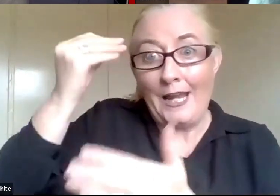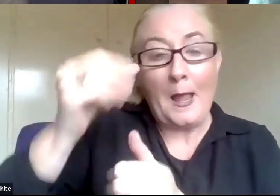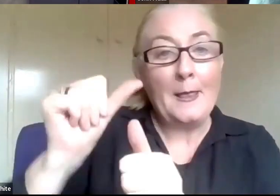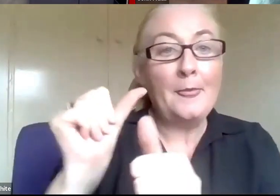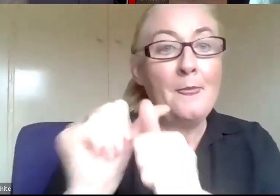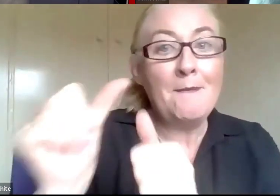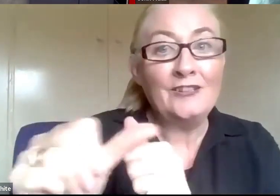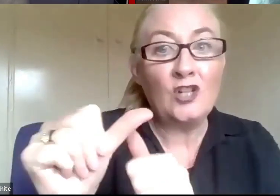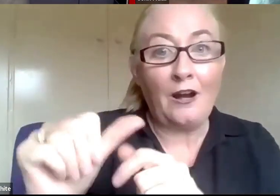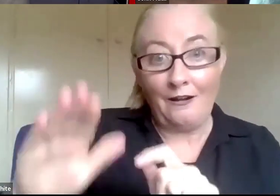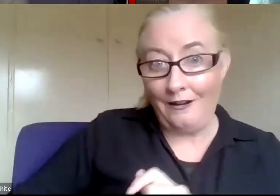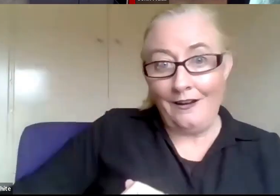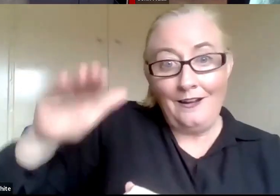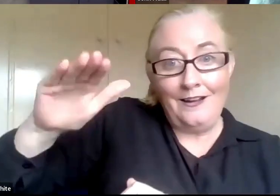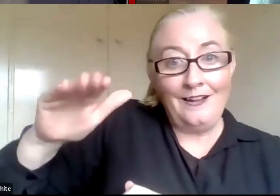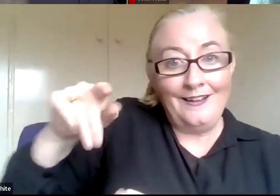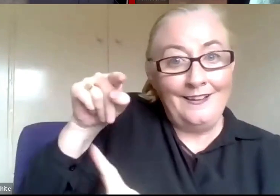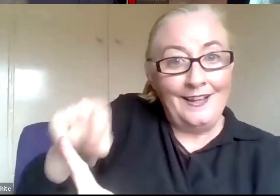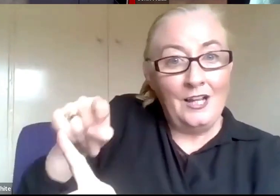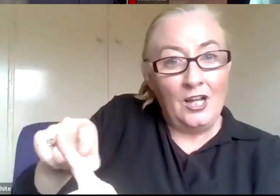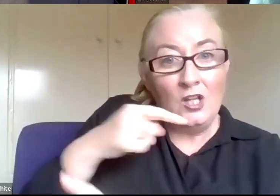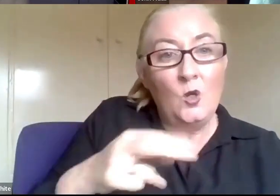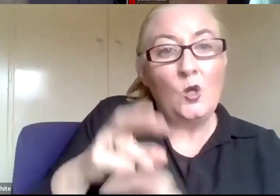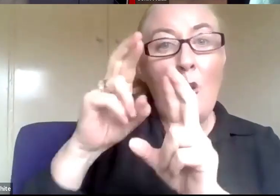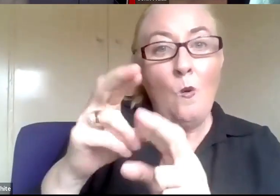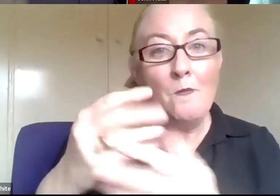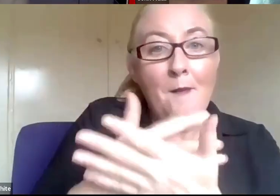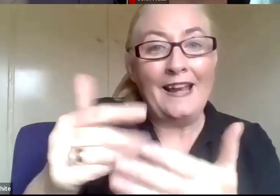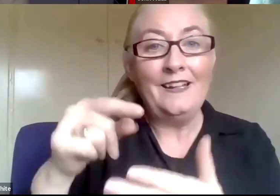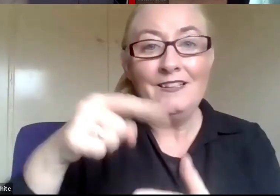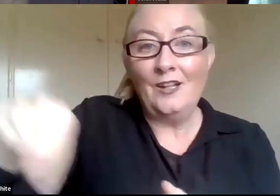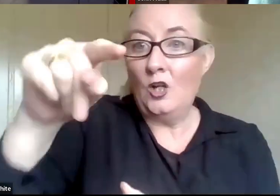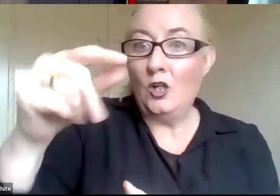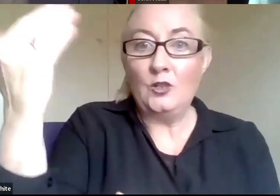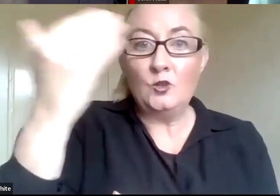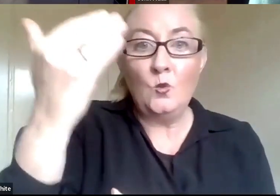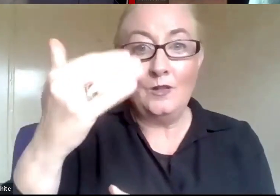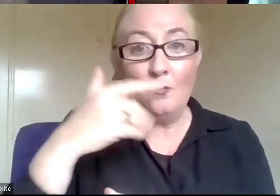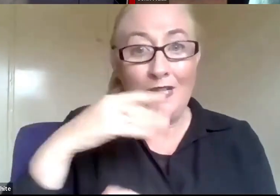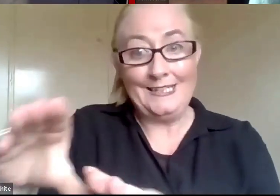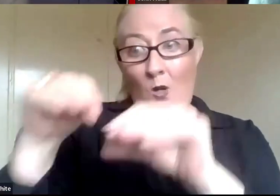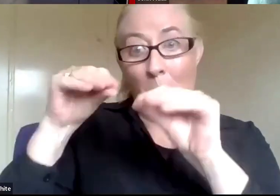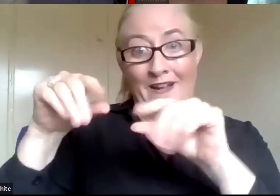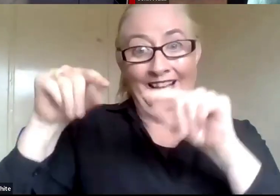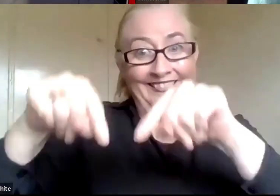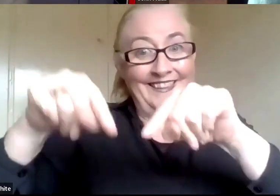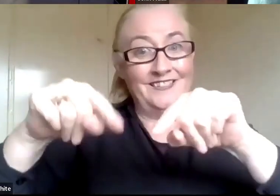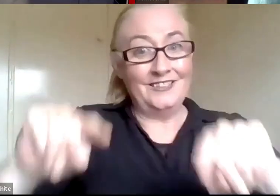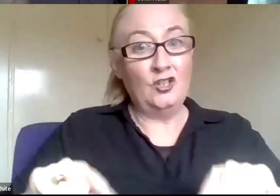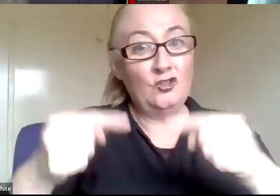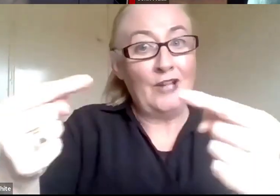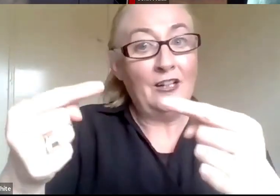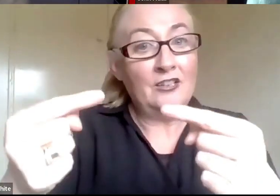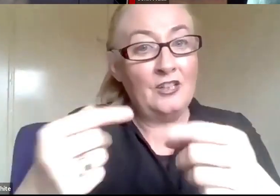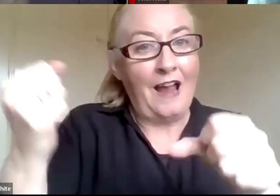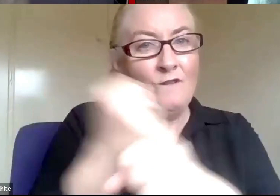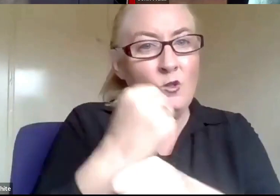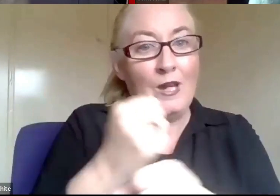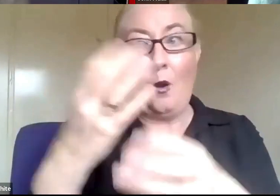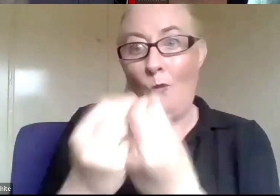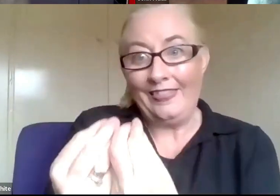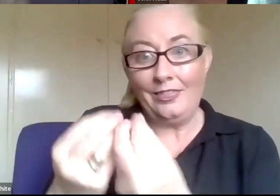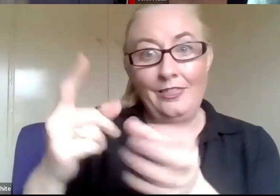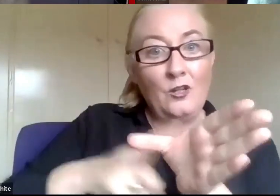schools may take up this challenge of doing this with young people at school, and I